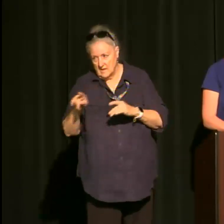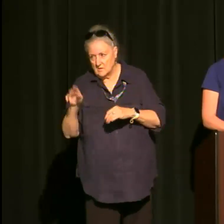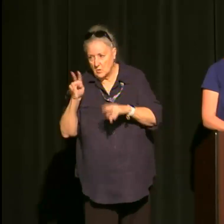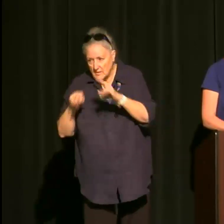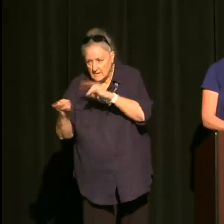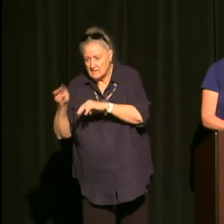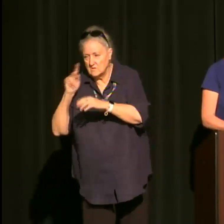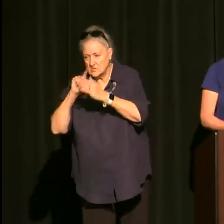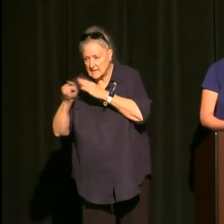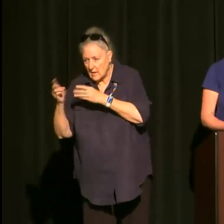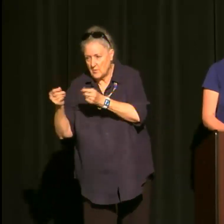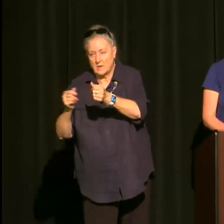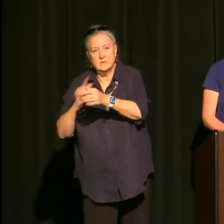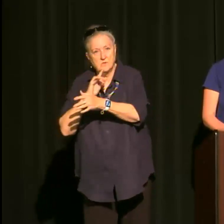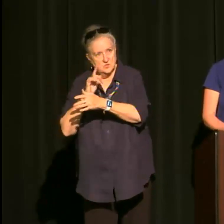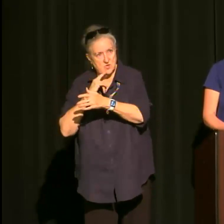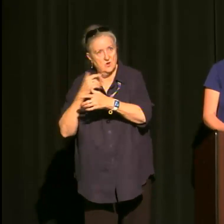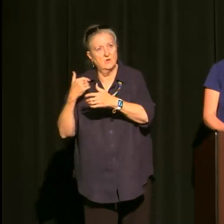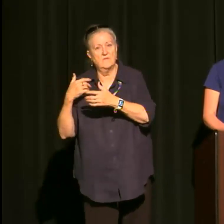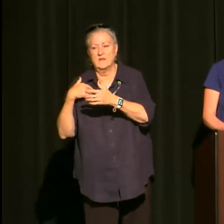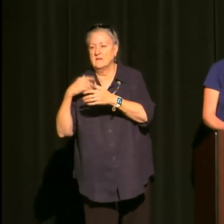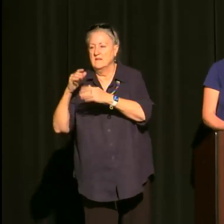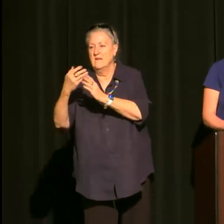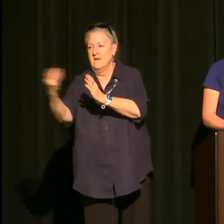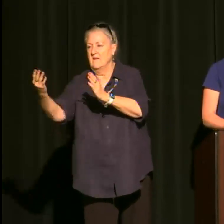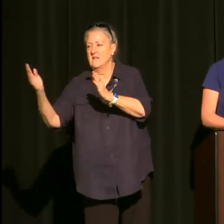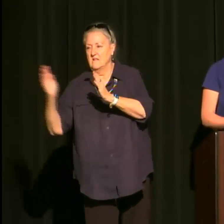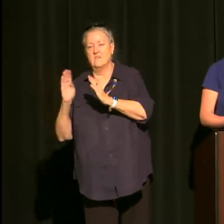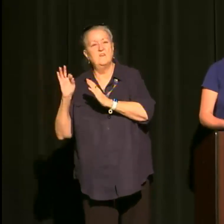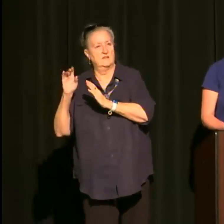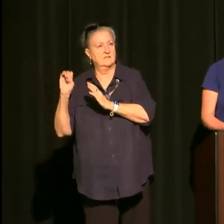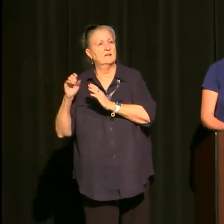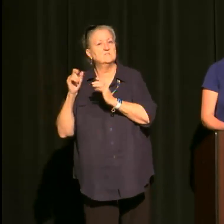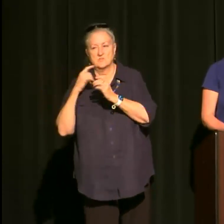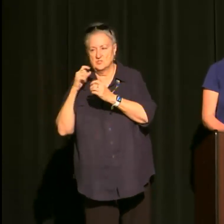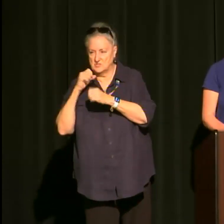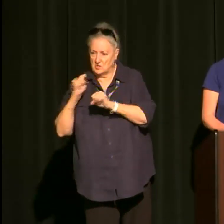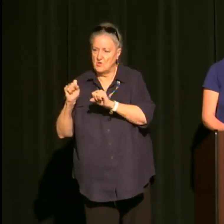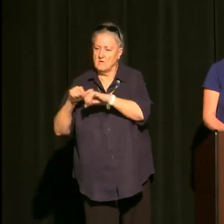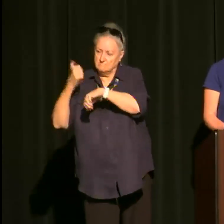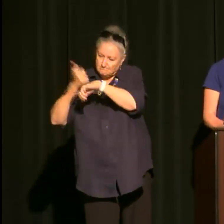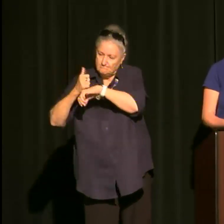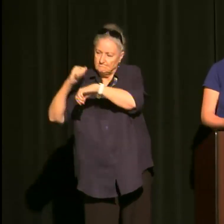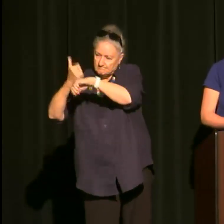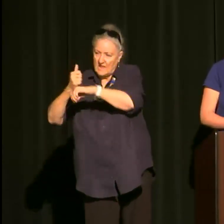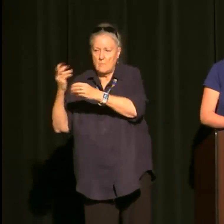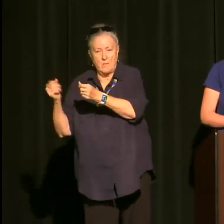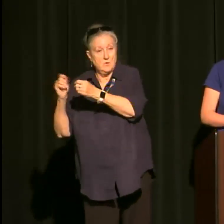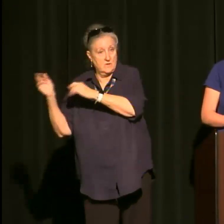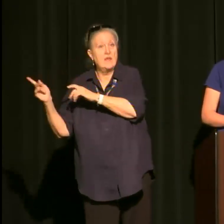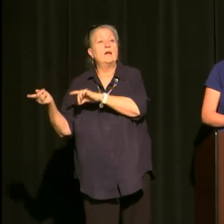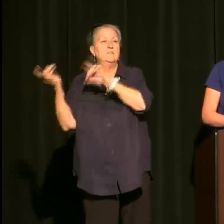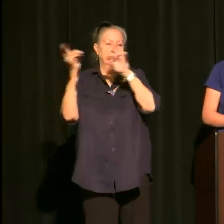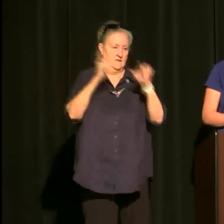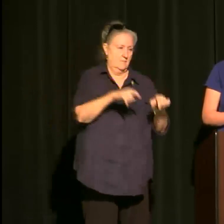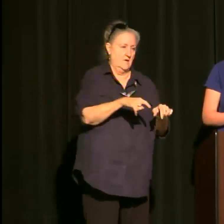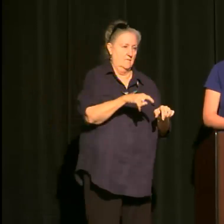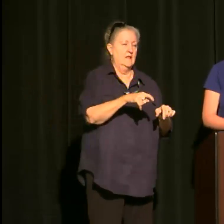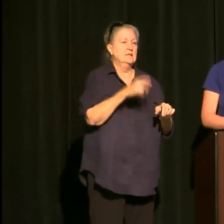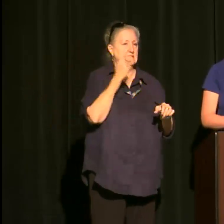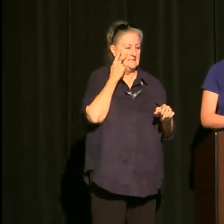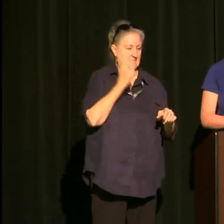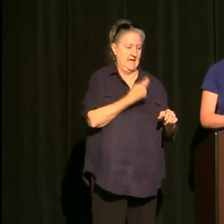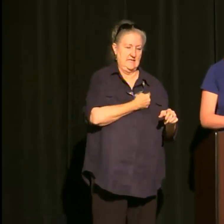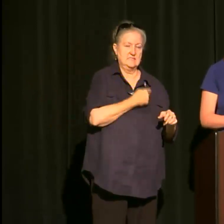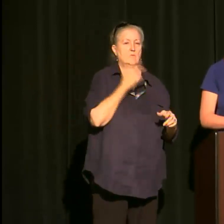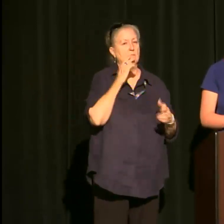your property, ensure that your fence lines are secure, ensure that your property is okay, and then come on down to see us, and we will be